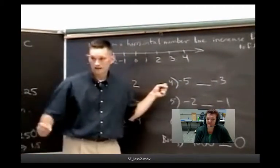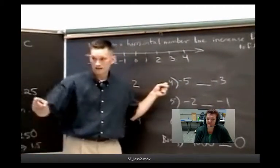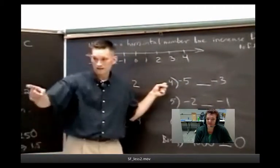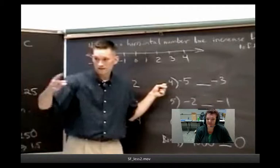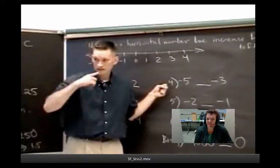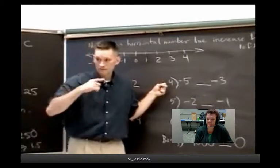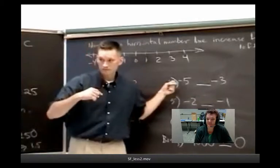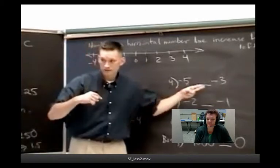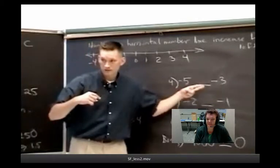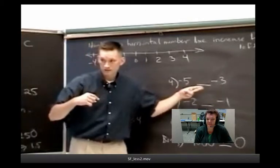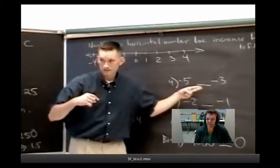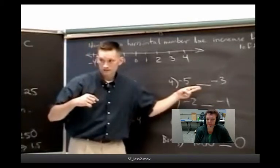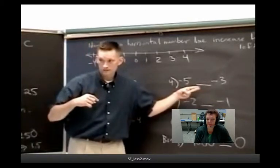This one.